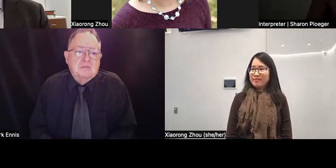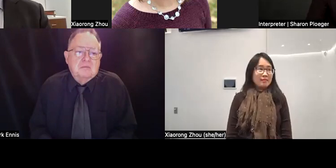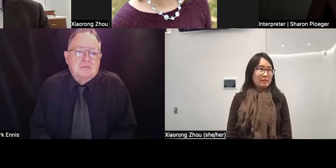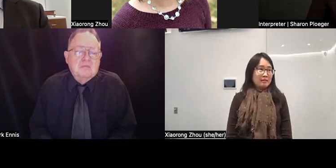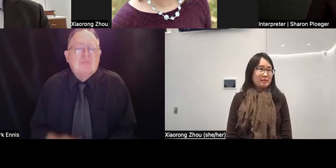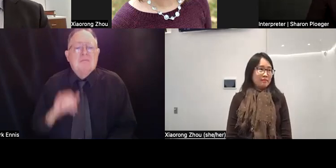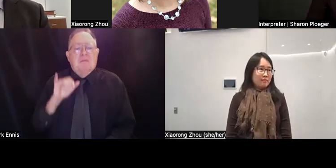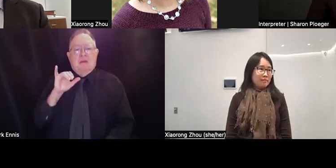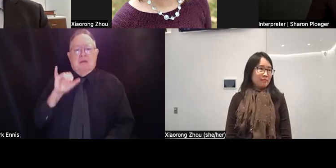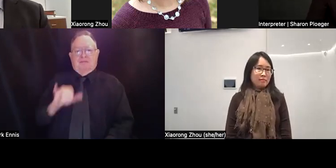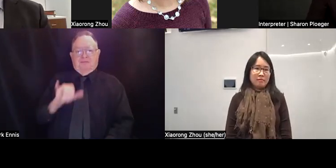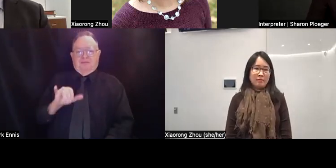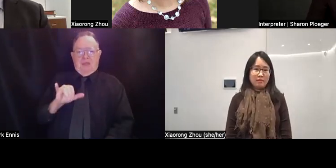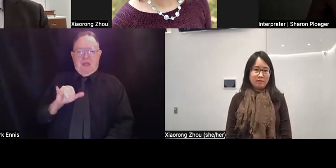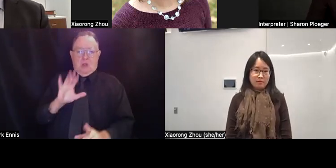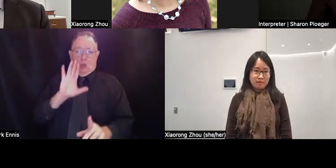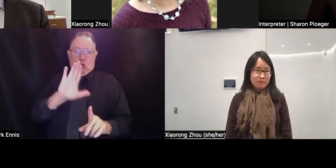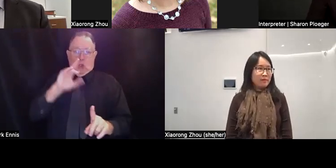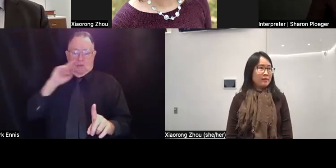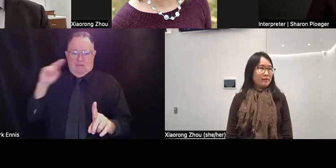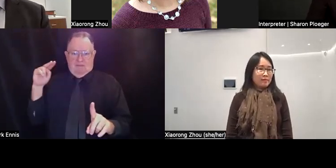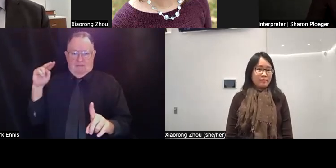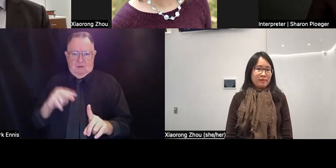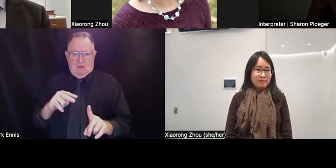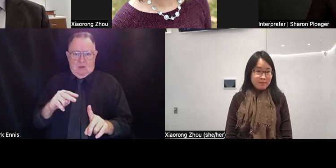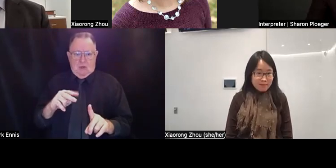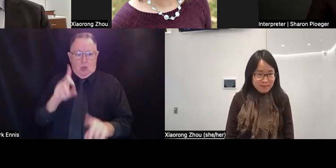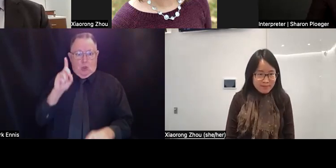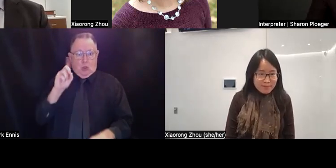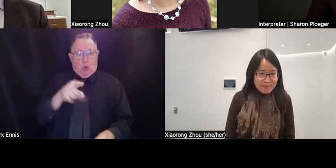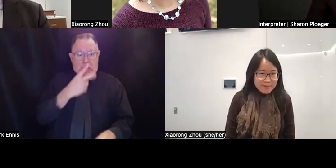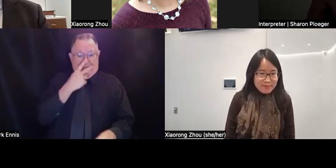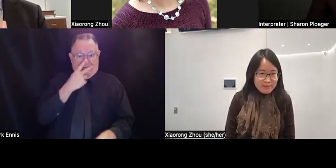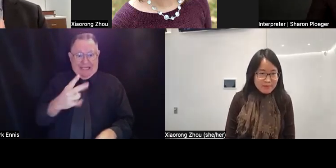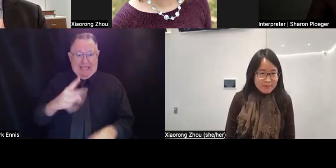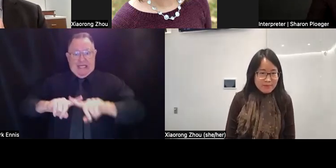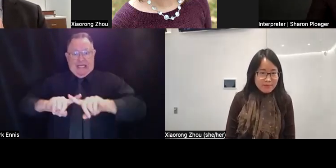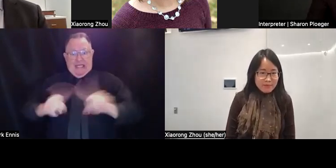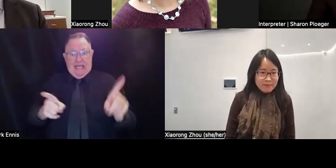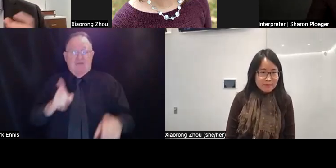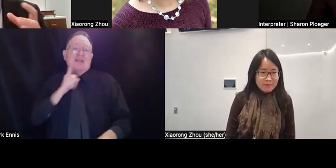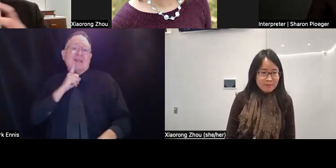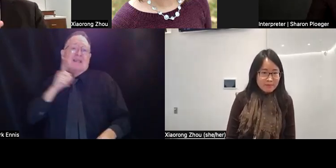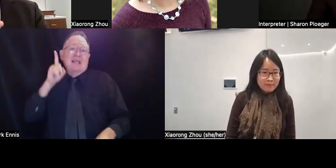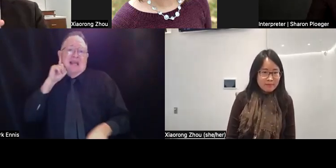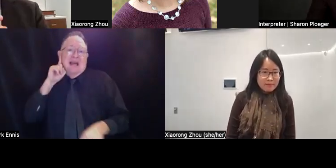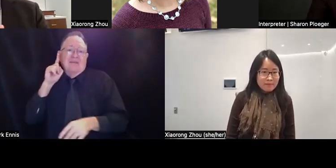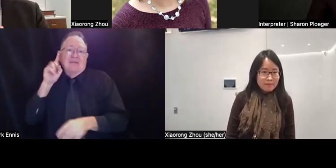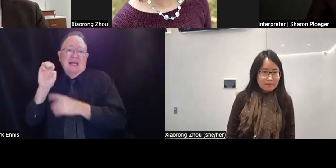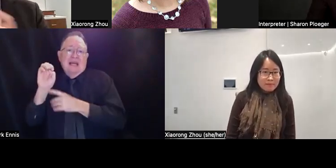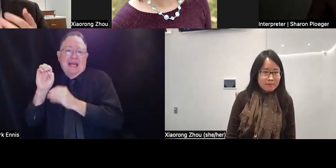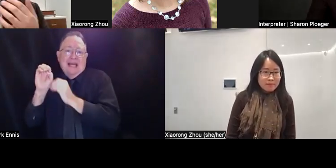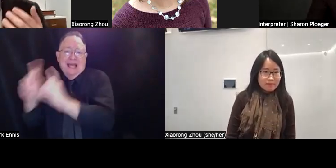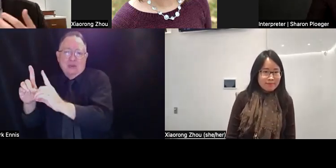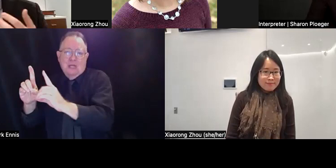So in your mind, is there a difference between deaf education and inclusive education? Are they one